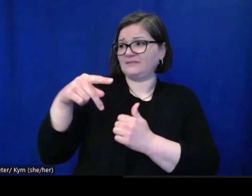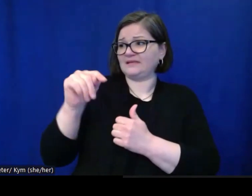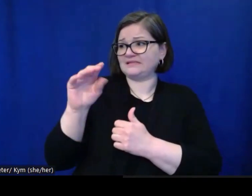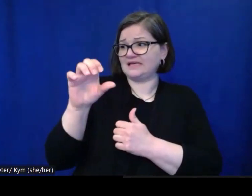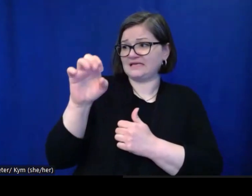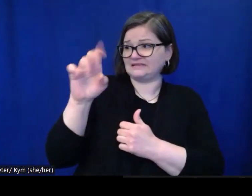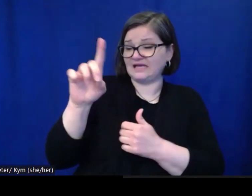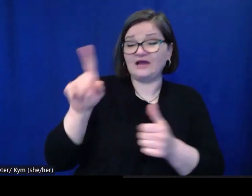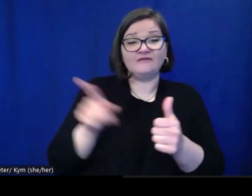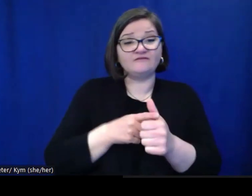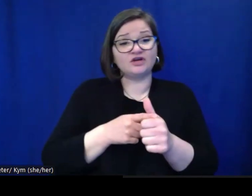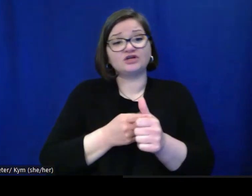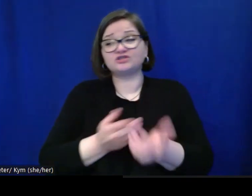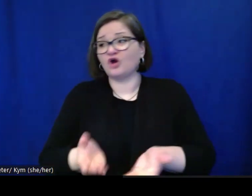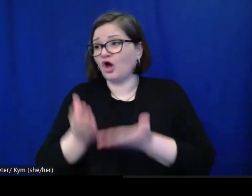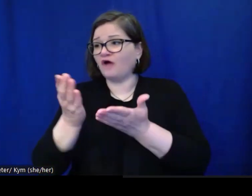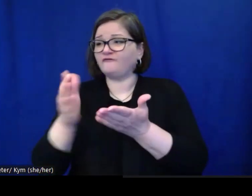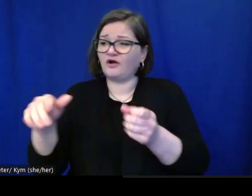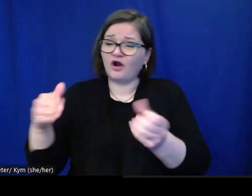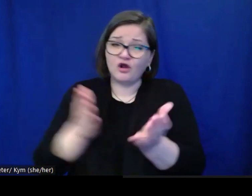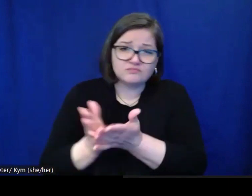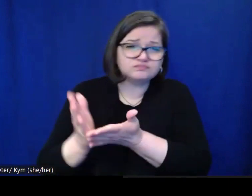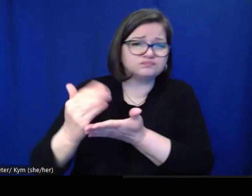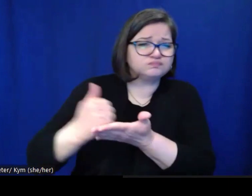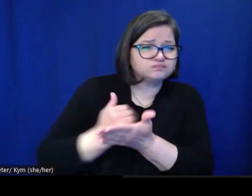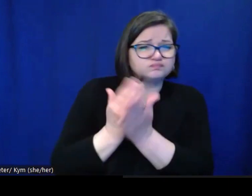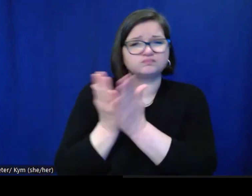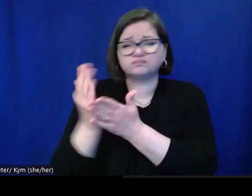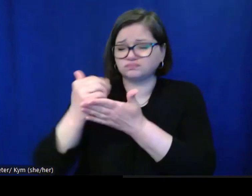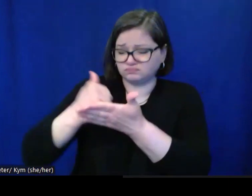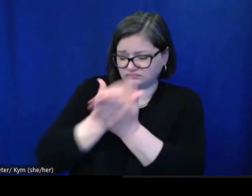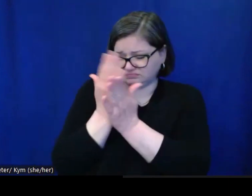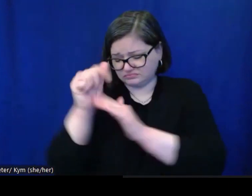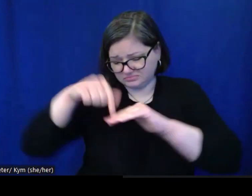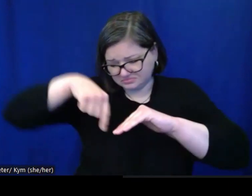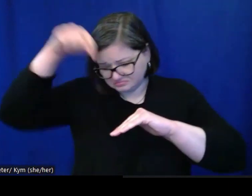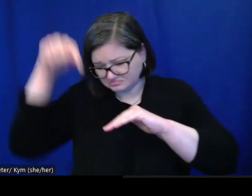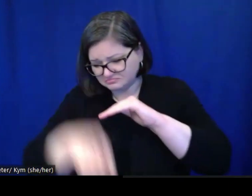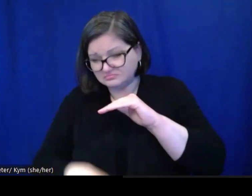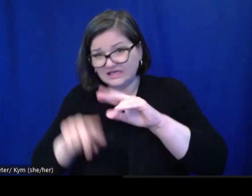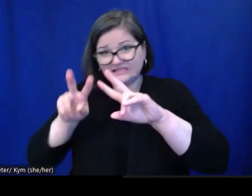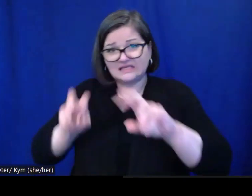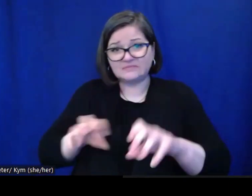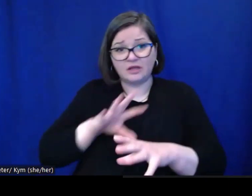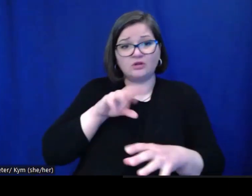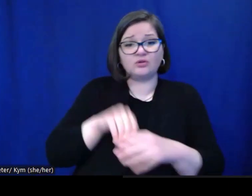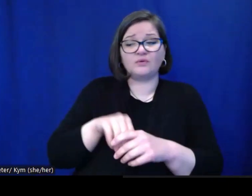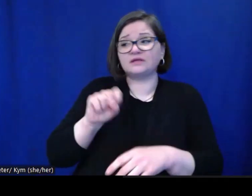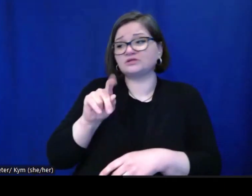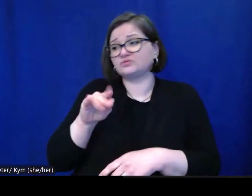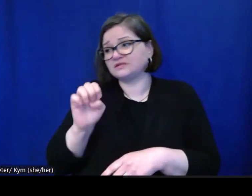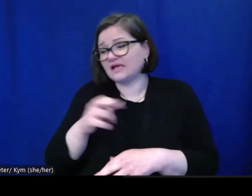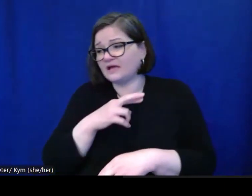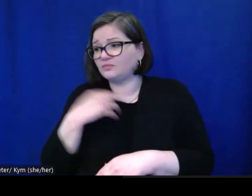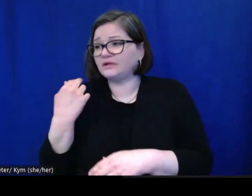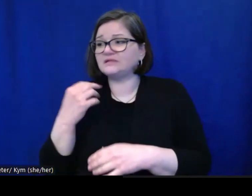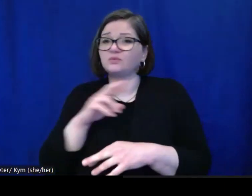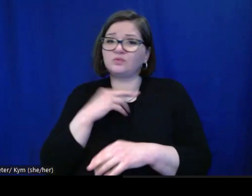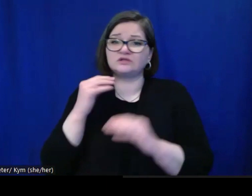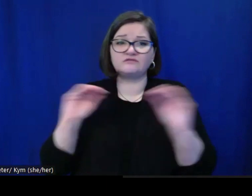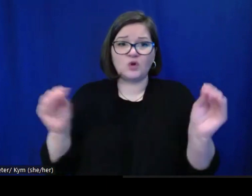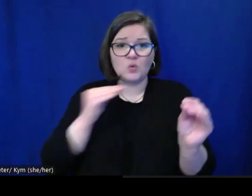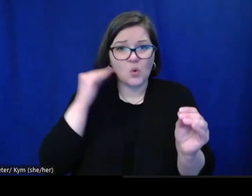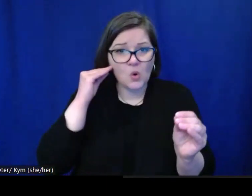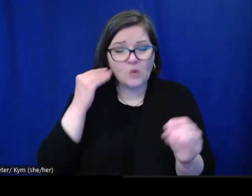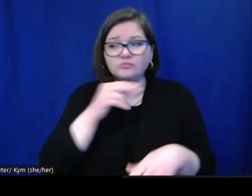thorough assessment, really thorough assessments. And this includes suicide risk, risk of homelessness, nutritional